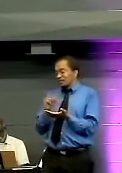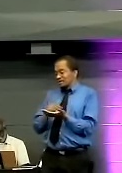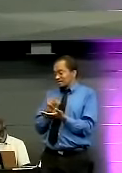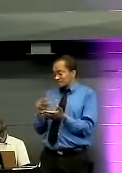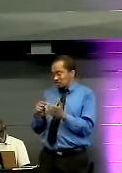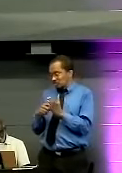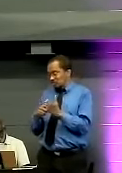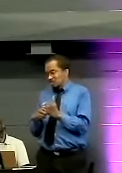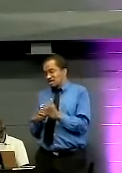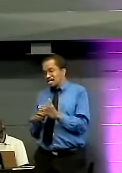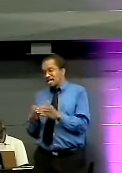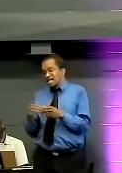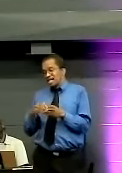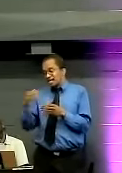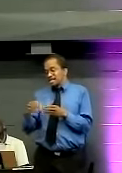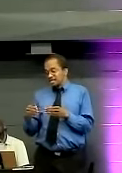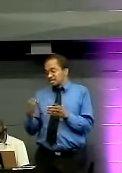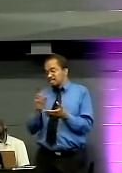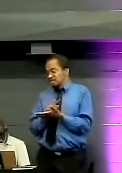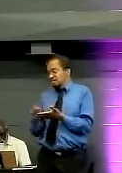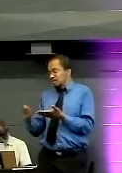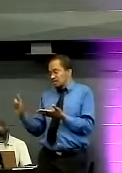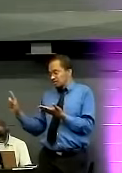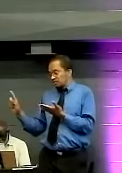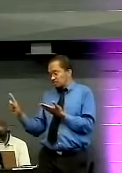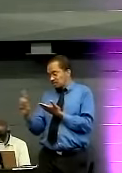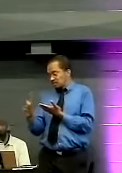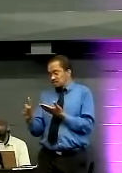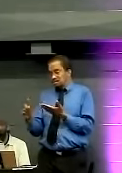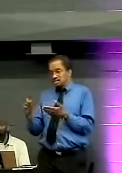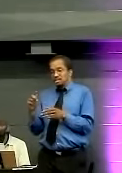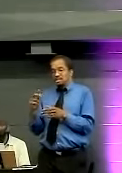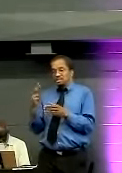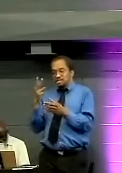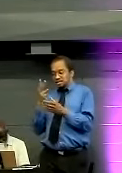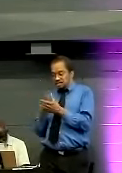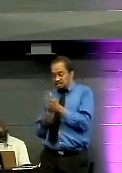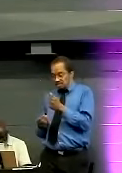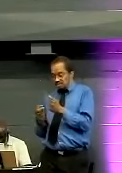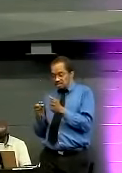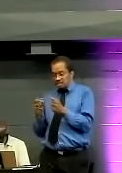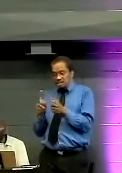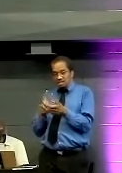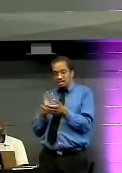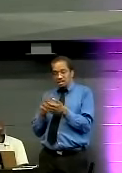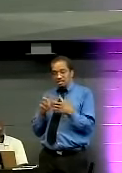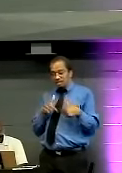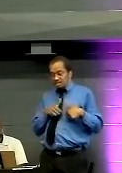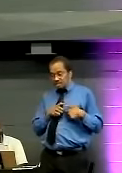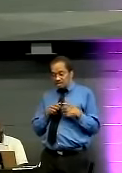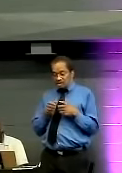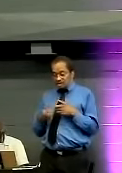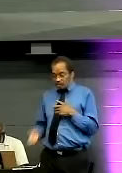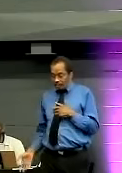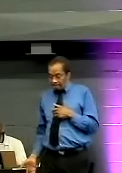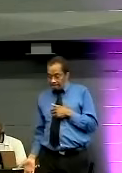We're going to do it outside. Next week, the couples are supposed to be going bowling. I hope you've registered because we're cutting it off so I can make sure that the